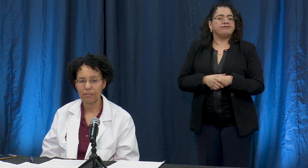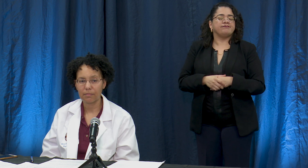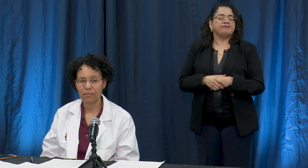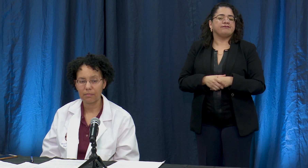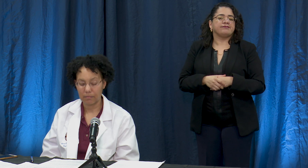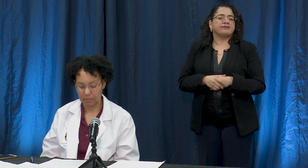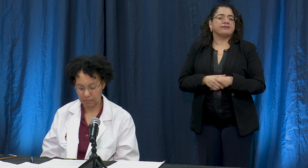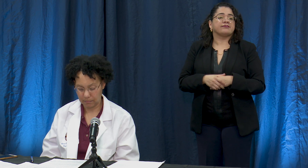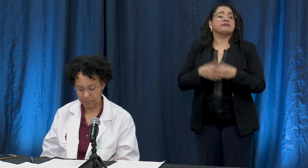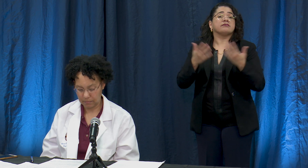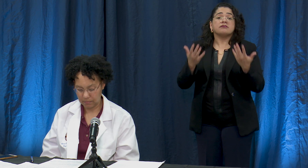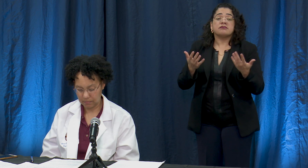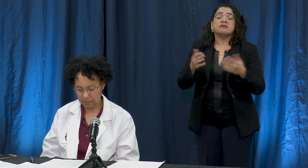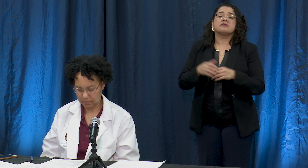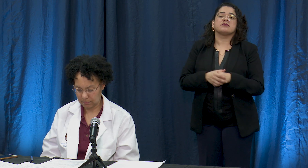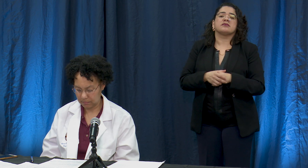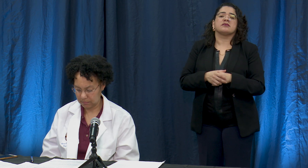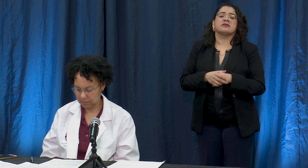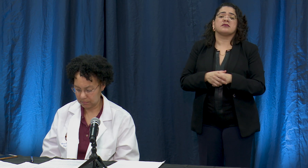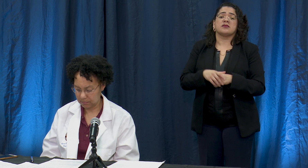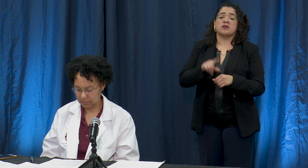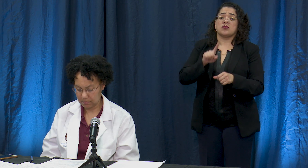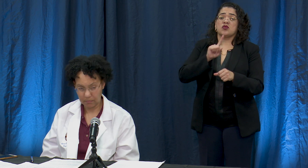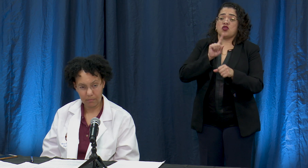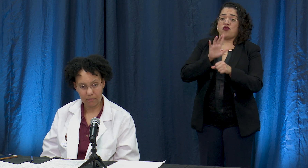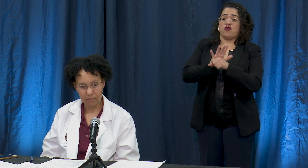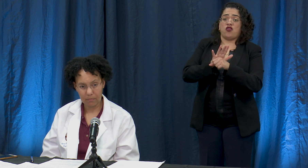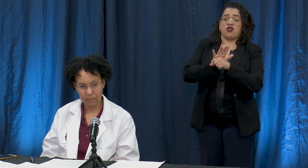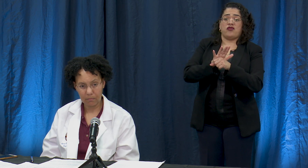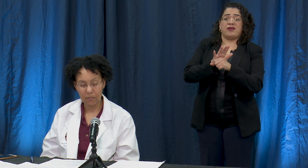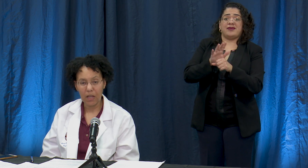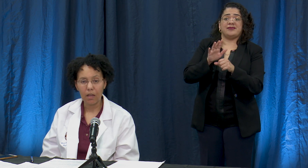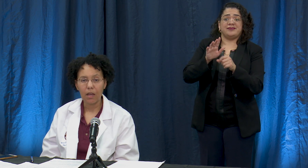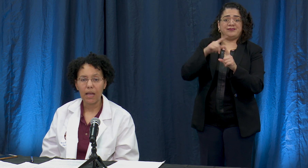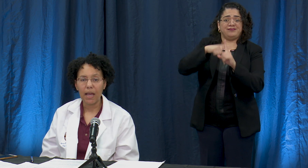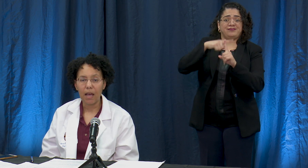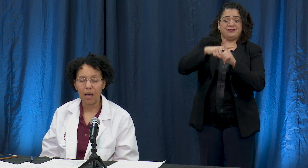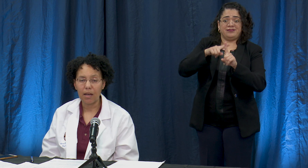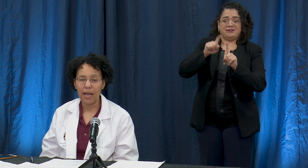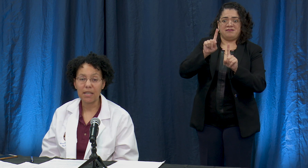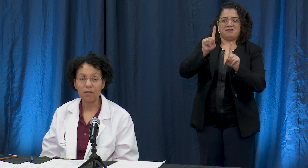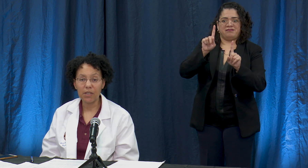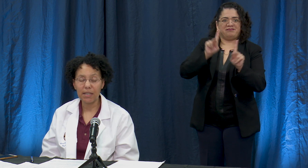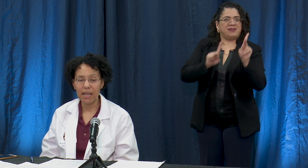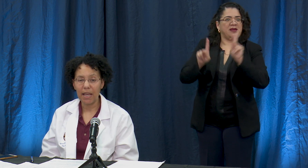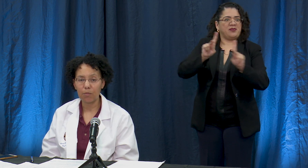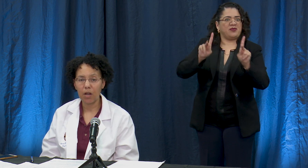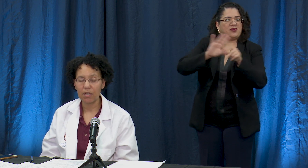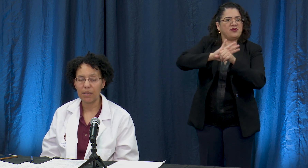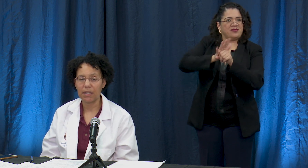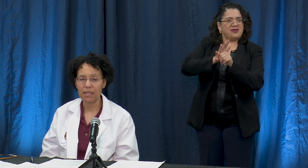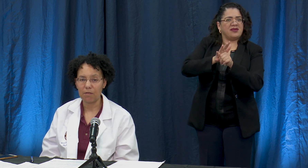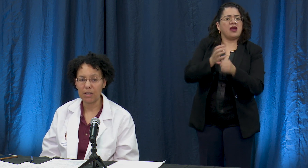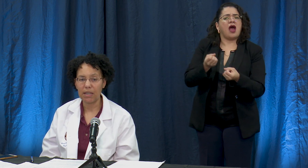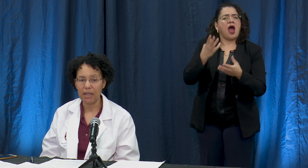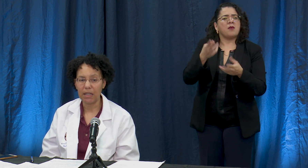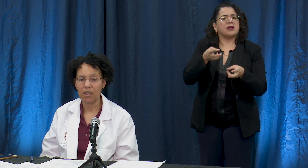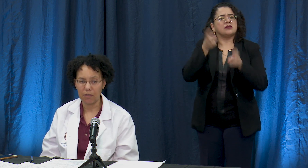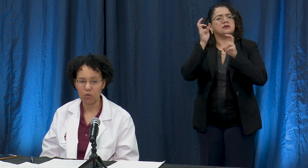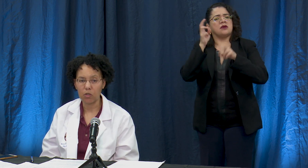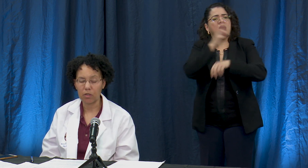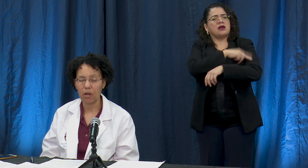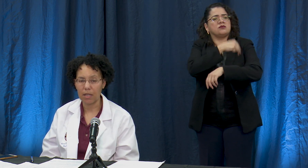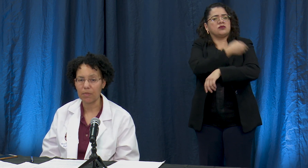Dr. Davis, can you elaborate on how many confirmed cases are currently being hospitalized? As of today, approximately